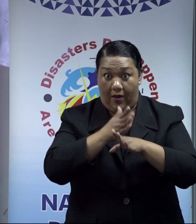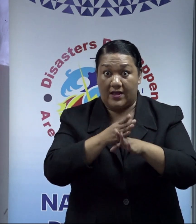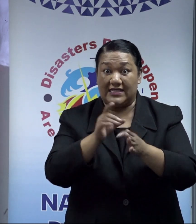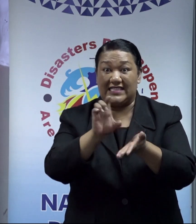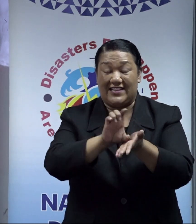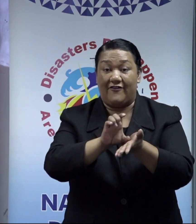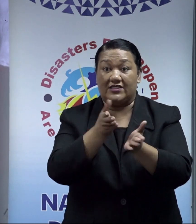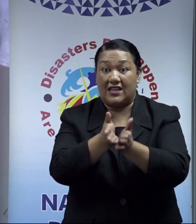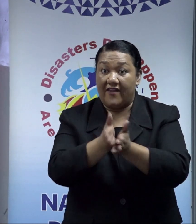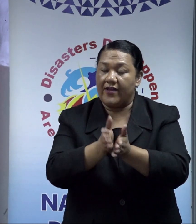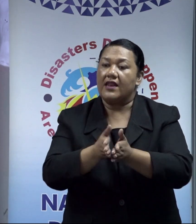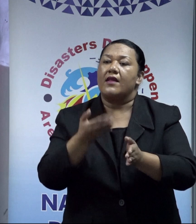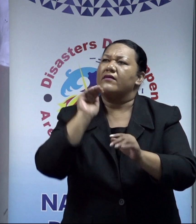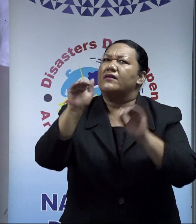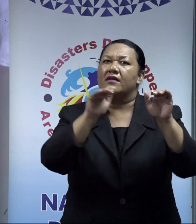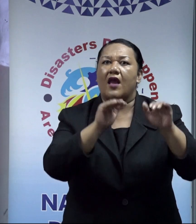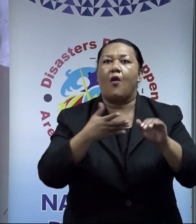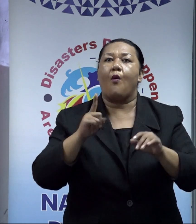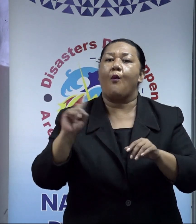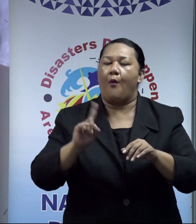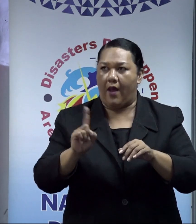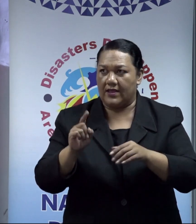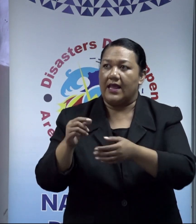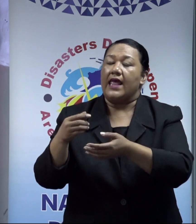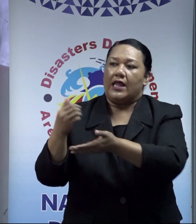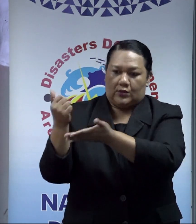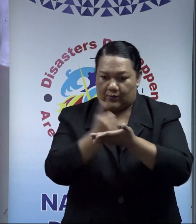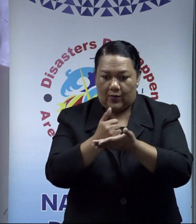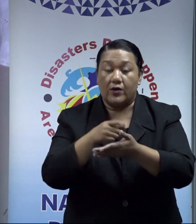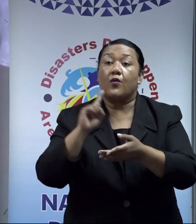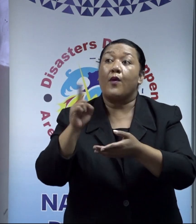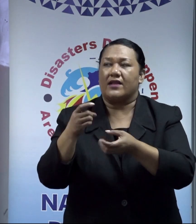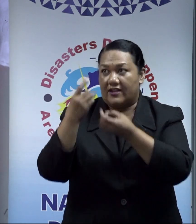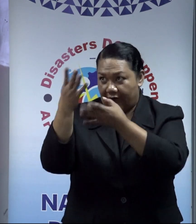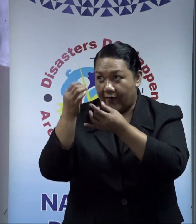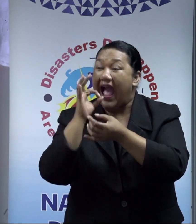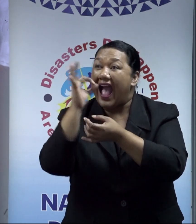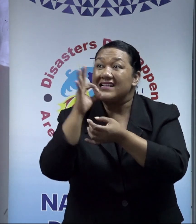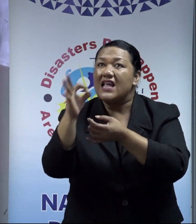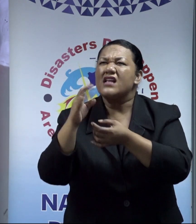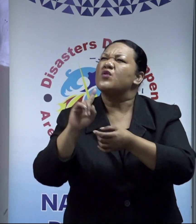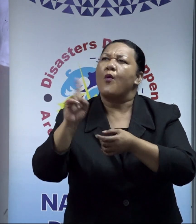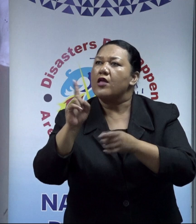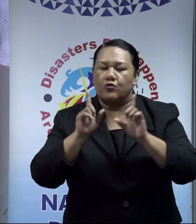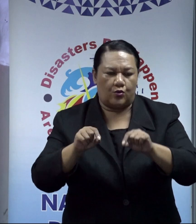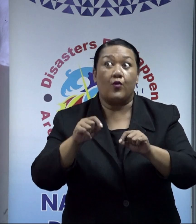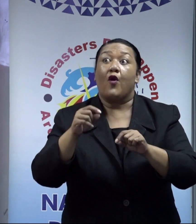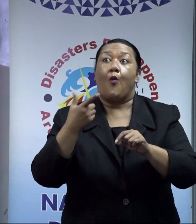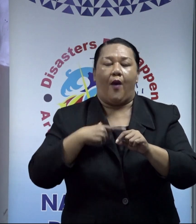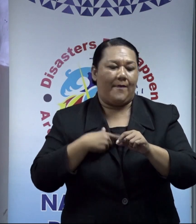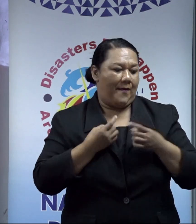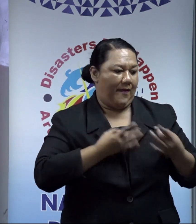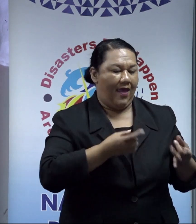release. This is to allow them to prepare for their families, communities, and properties for the impending adverse weather.